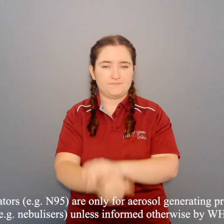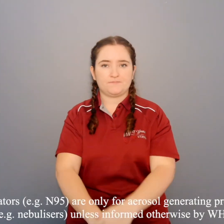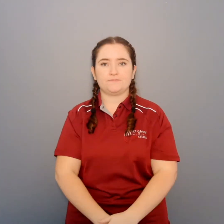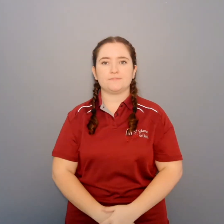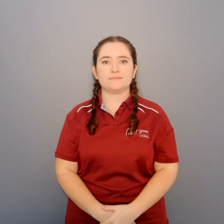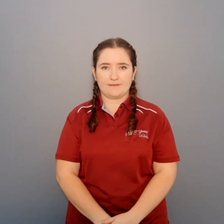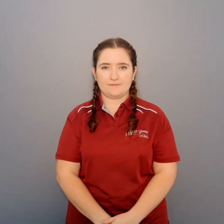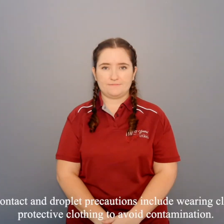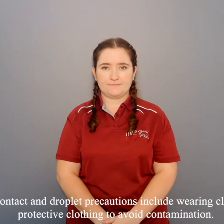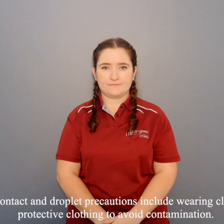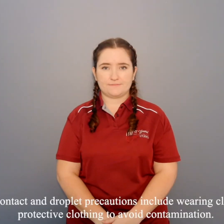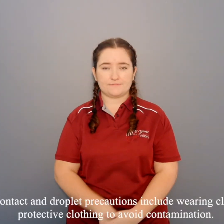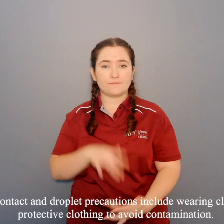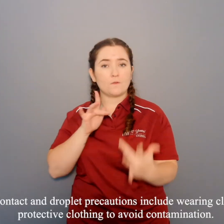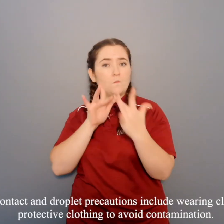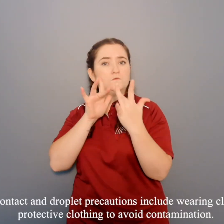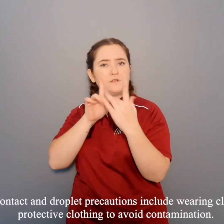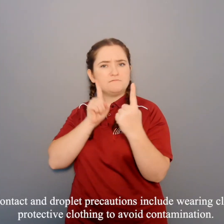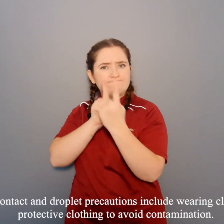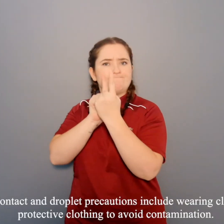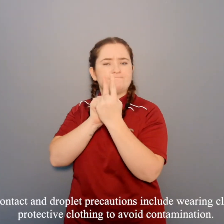This is important that we follow that recommendation.